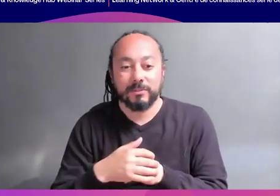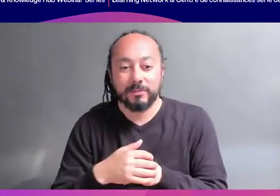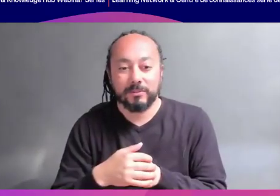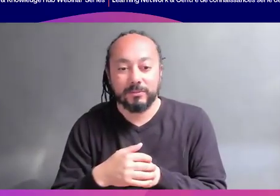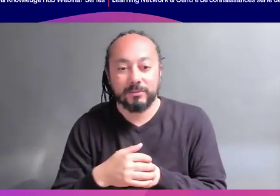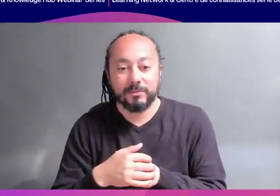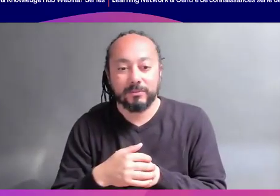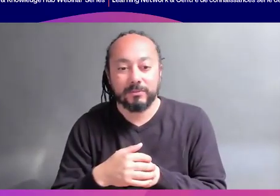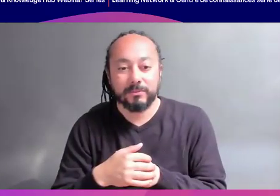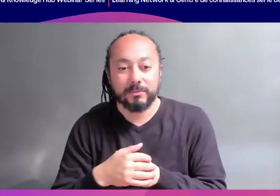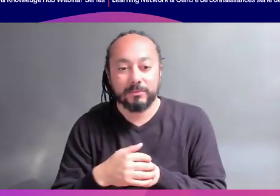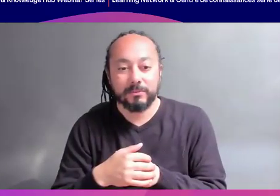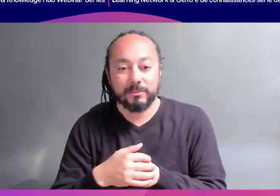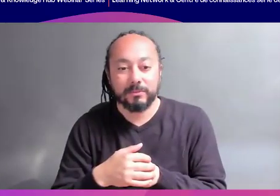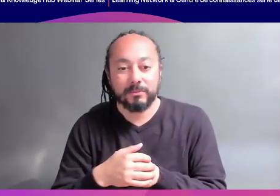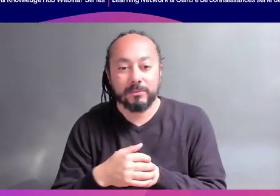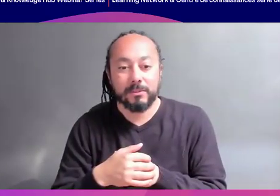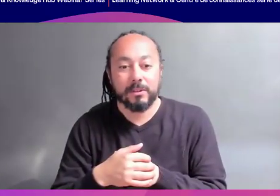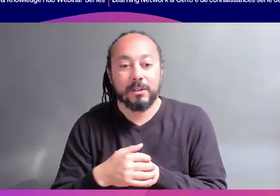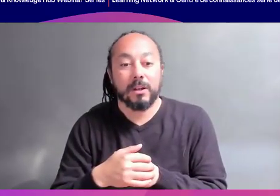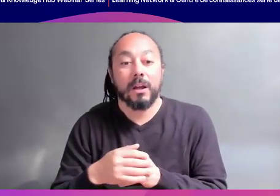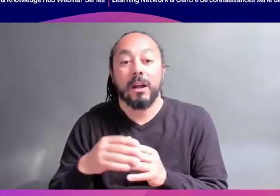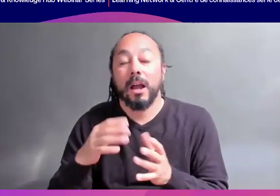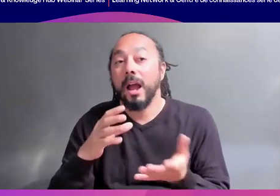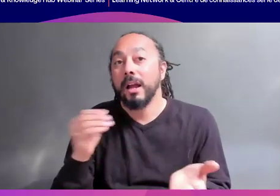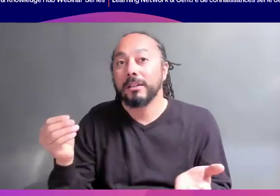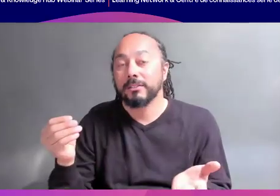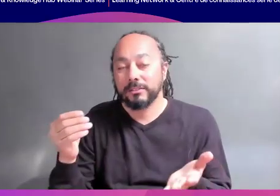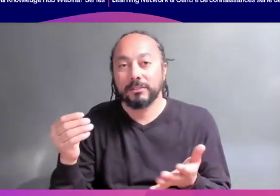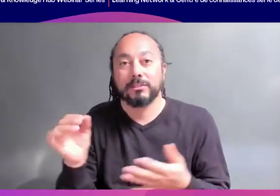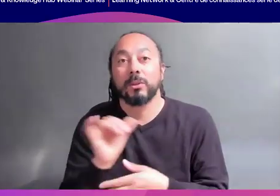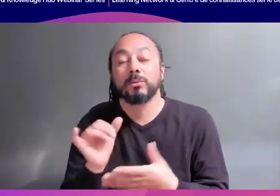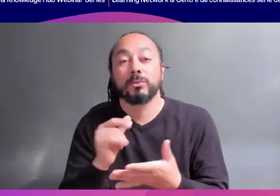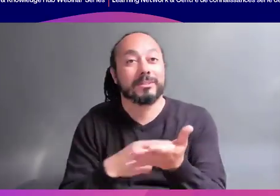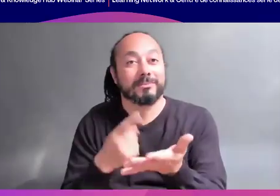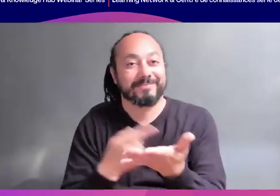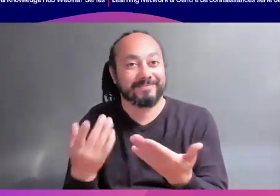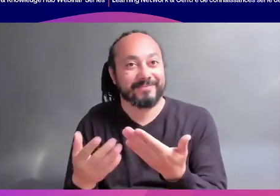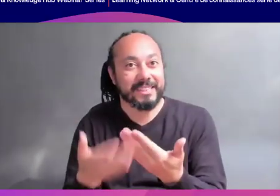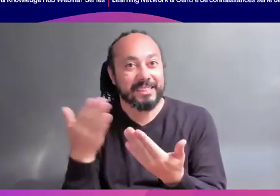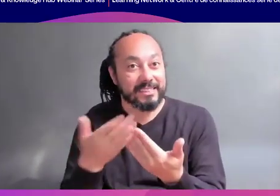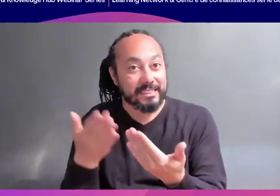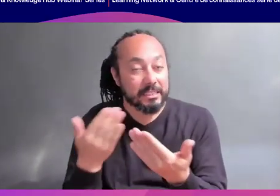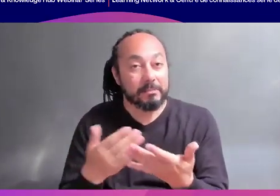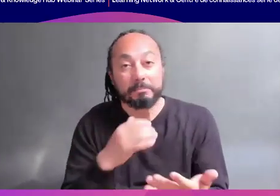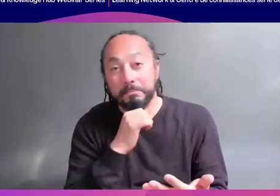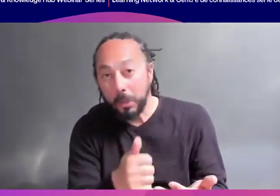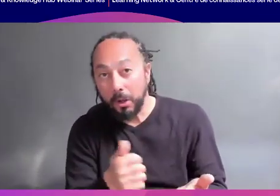how that was just as, potentially easy to do as